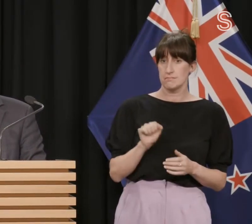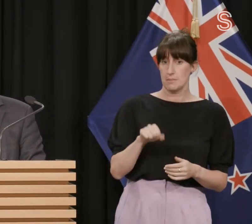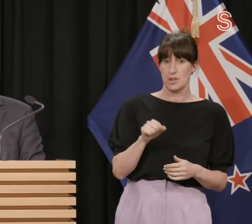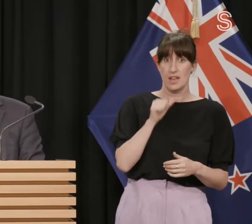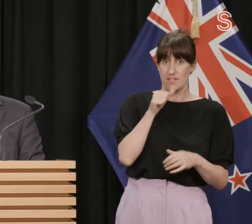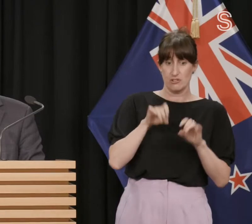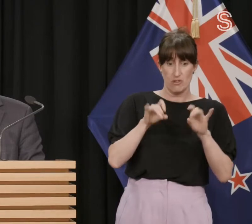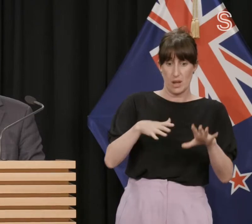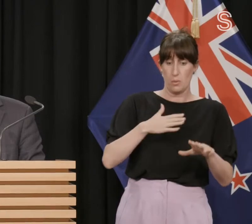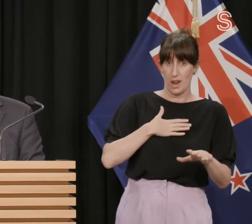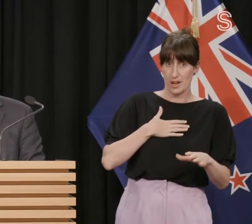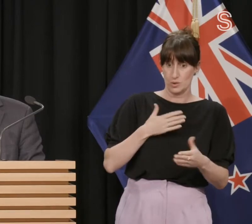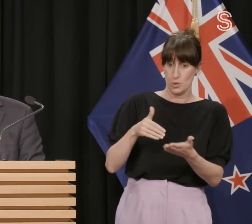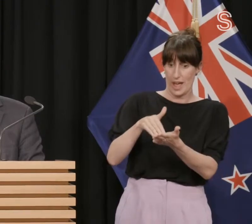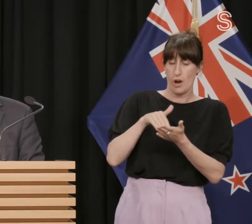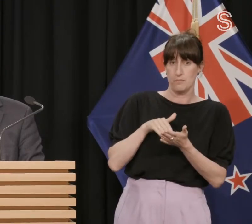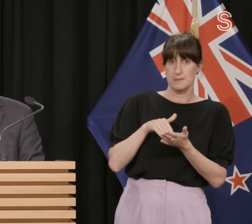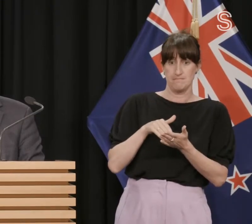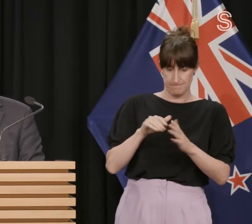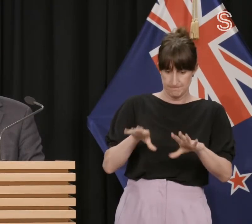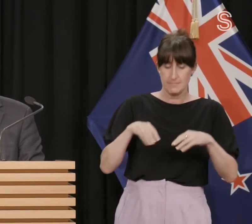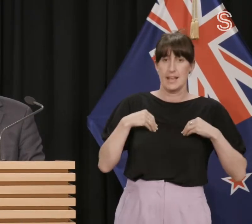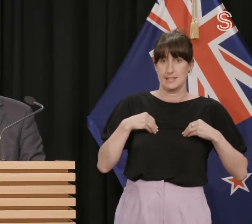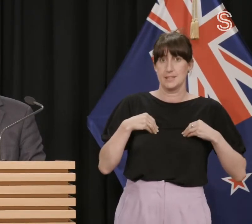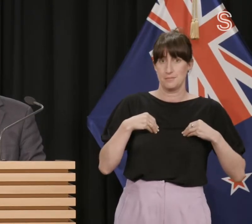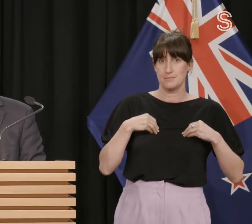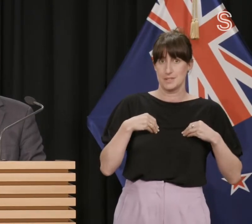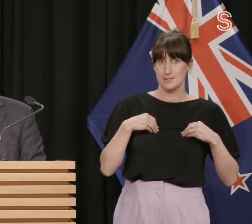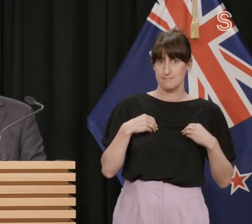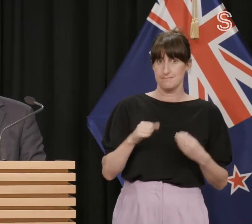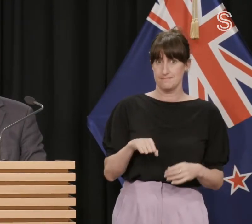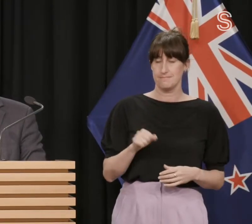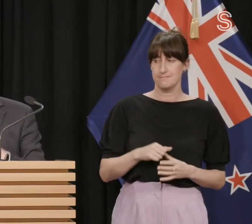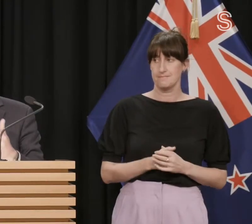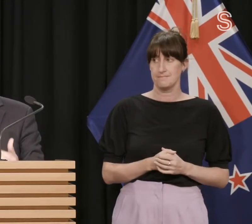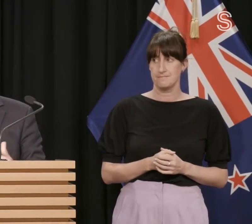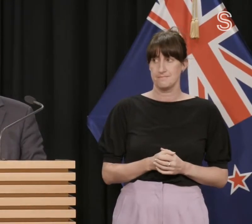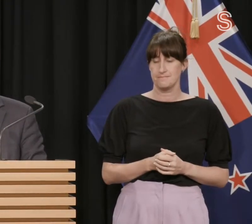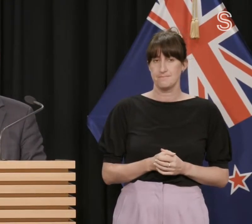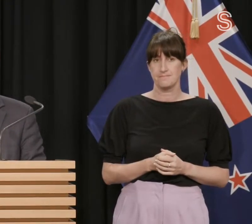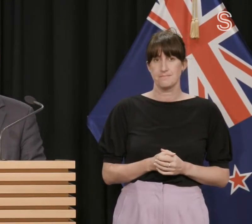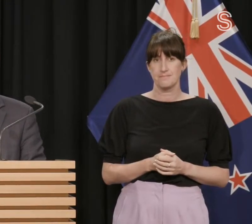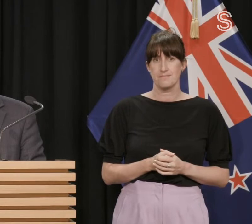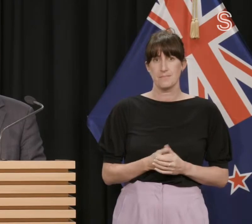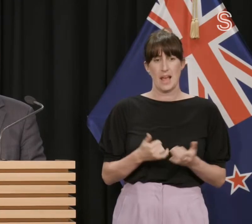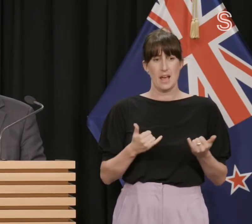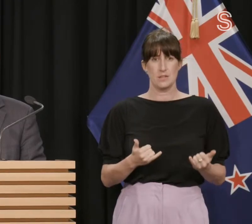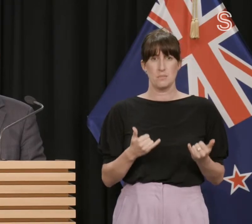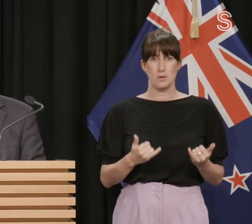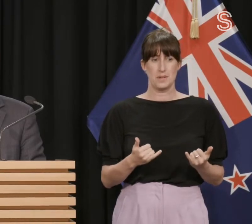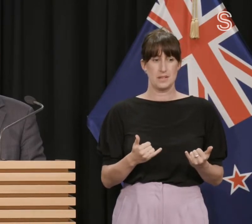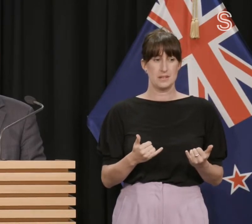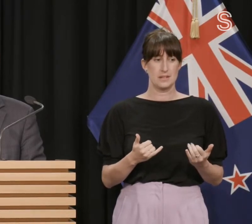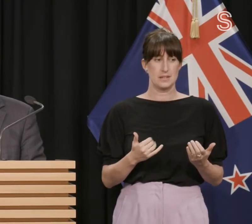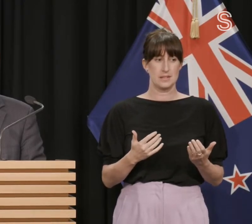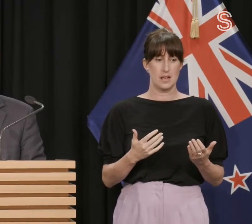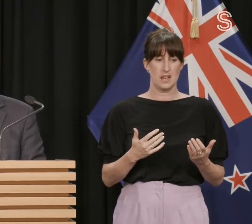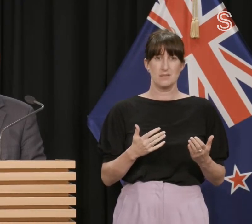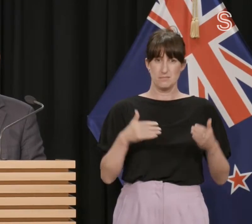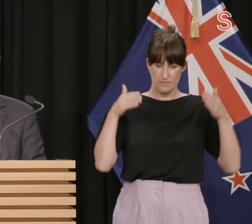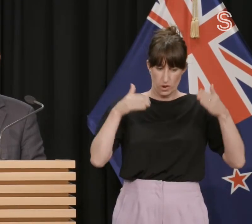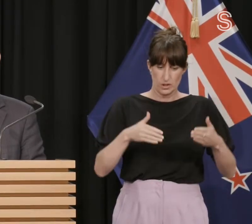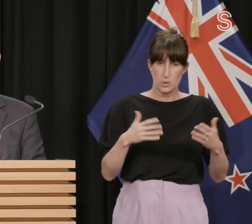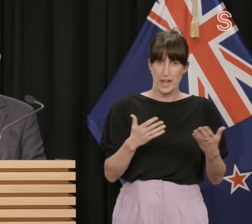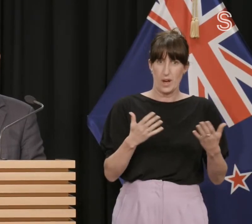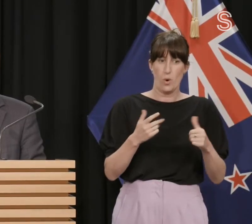help, we will absolutely take up those offers of support. At the moment, as I've indicated, the response is being led locally by